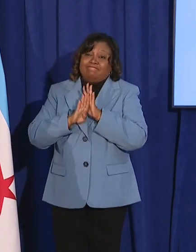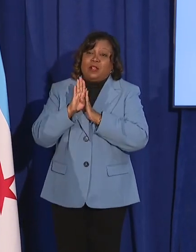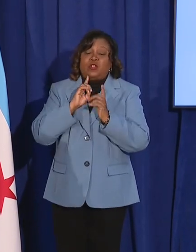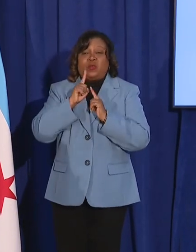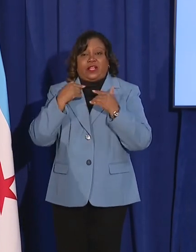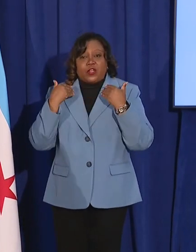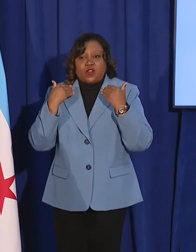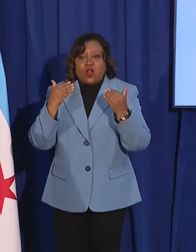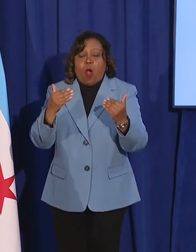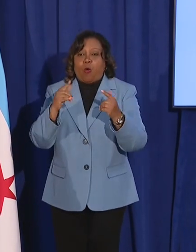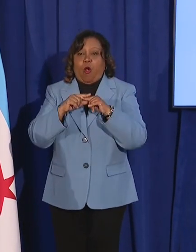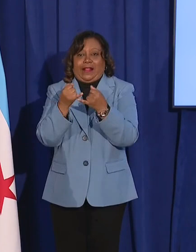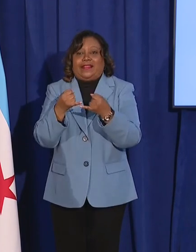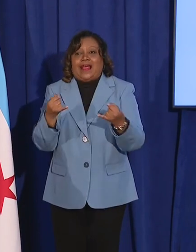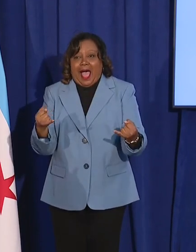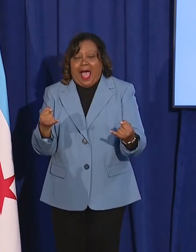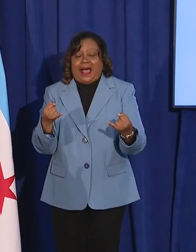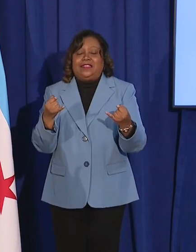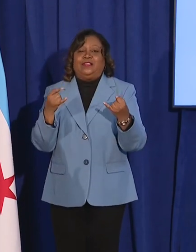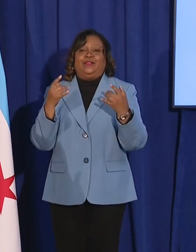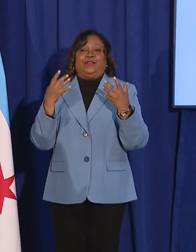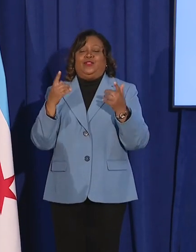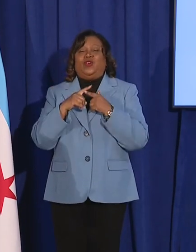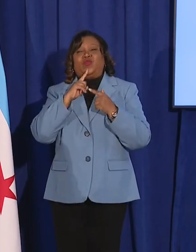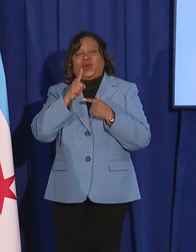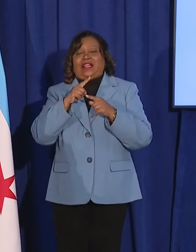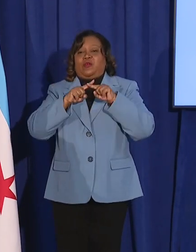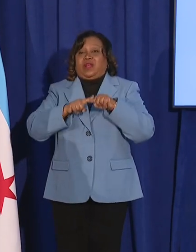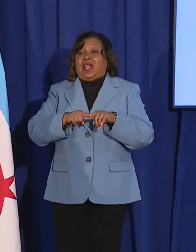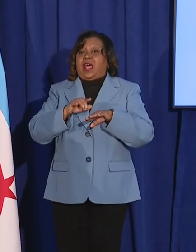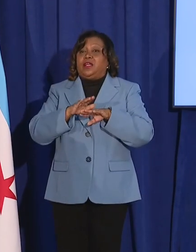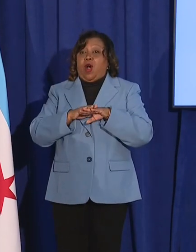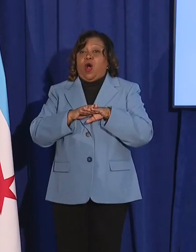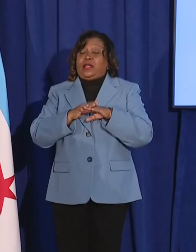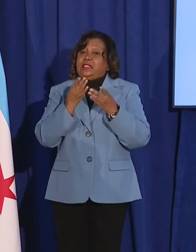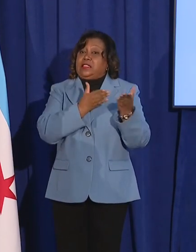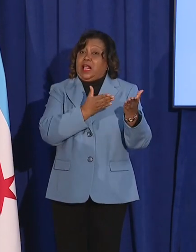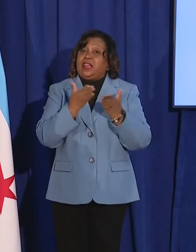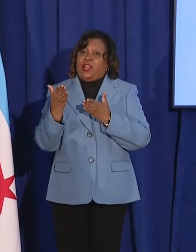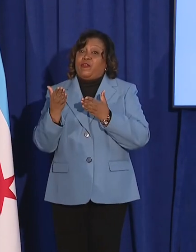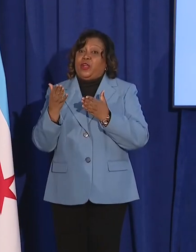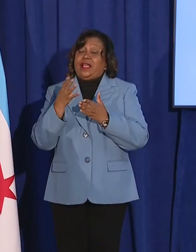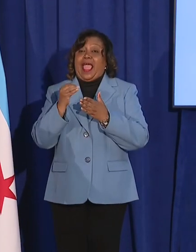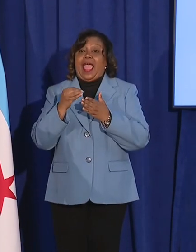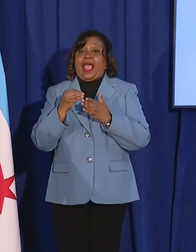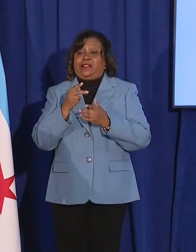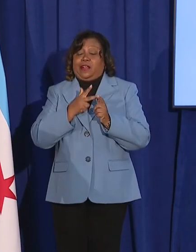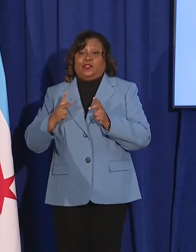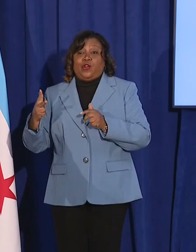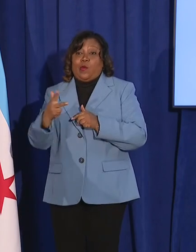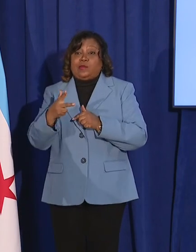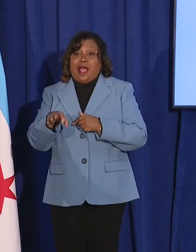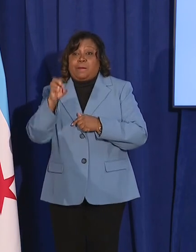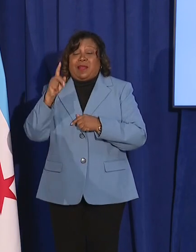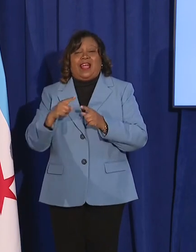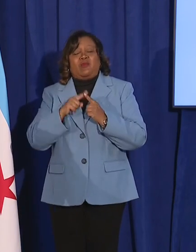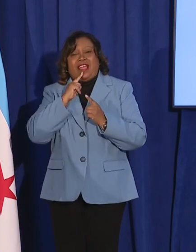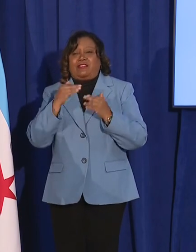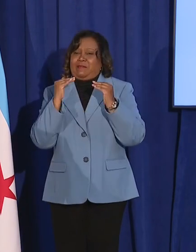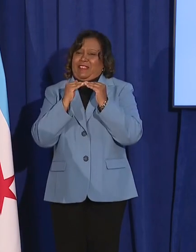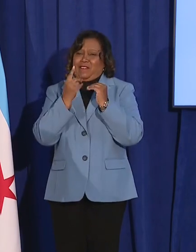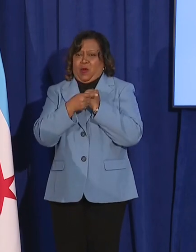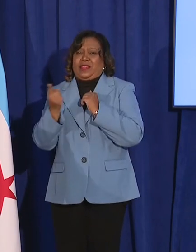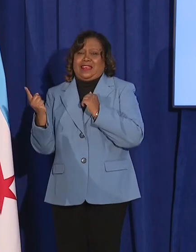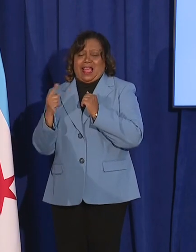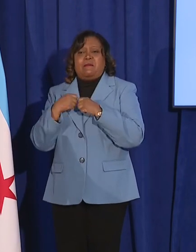really go online, to really rely upon delivery and curbside pickup. We've got to be fair to